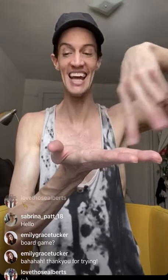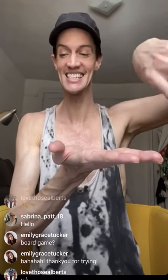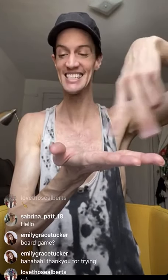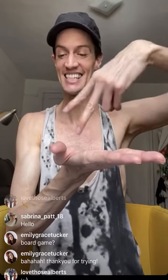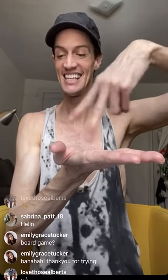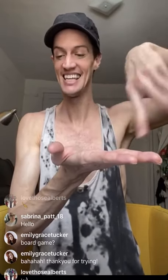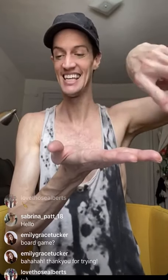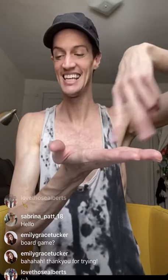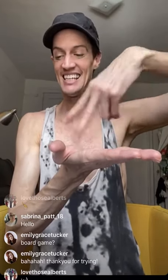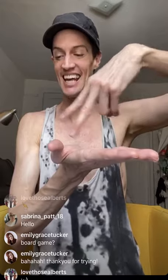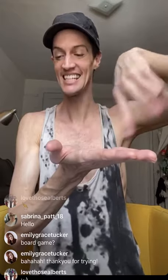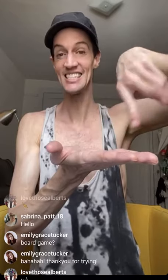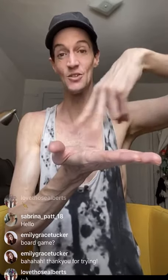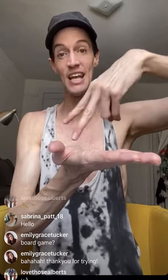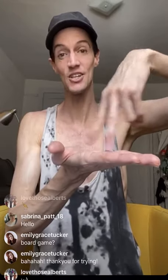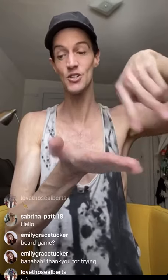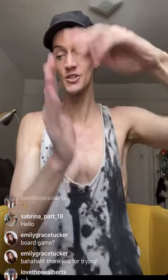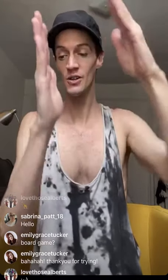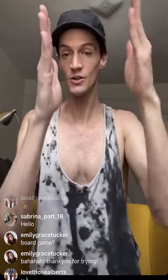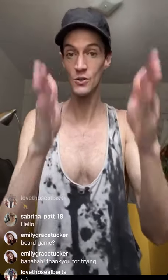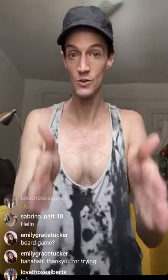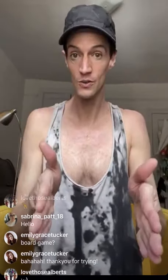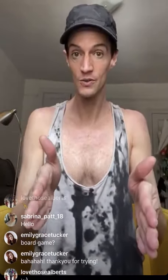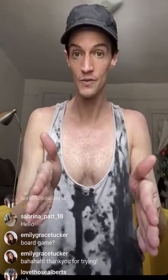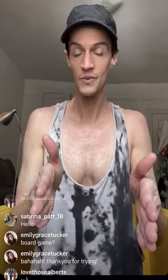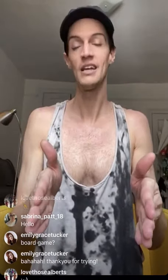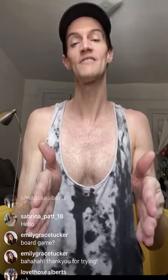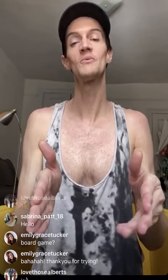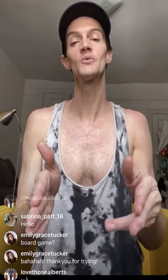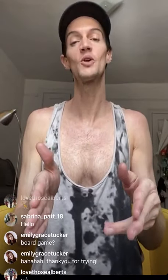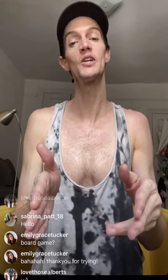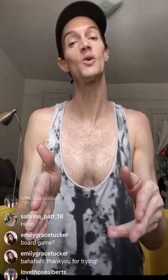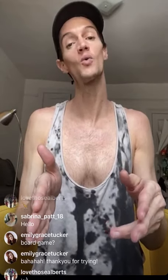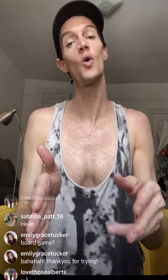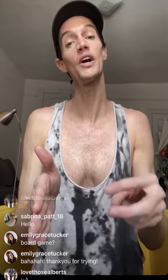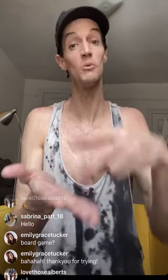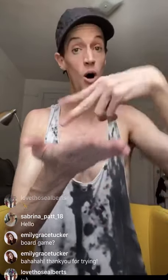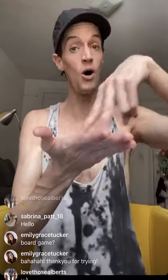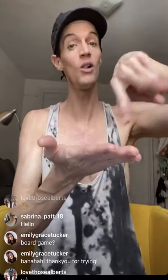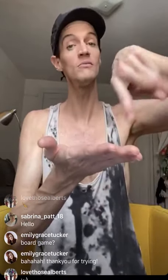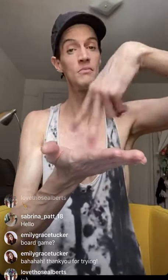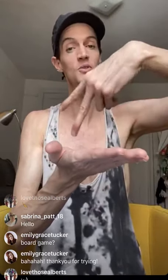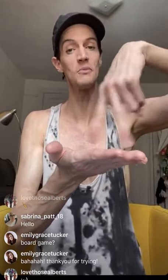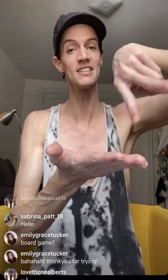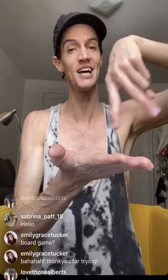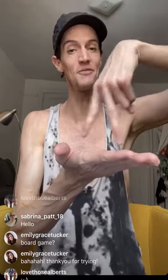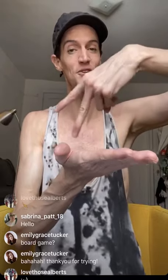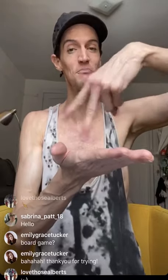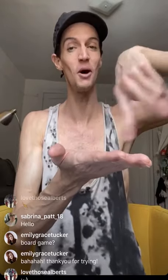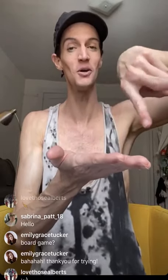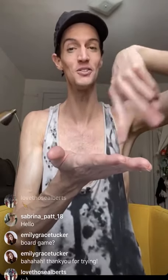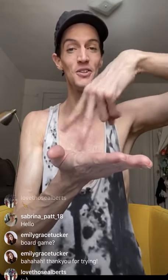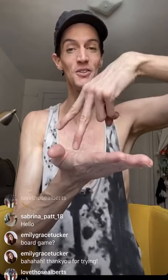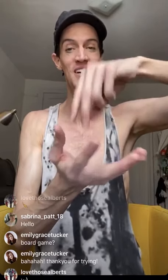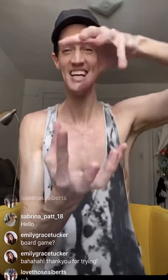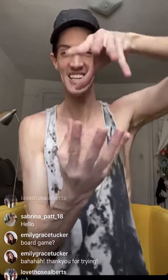dance, dance. So dancer. If someone was going to a royal ball, this would be the sign for ball too. This is